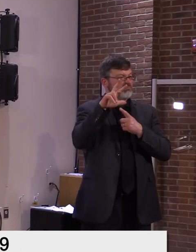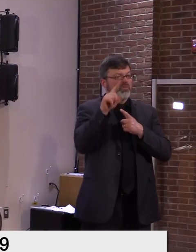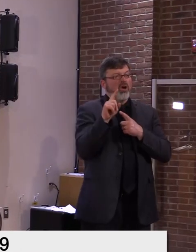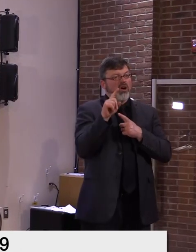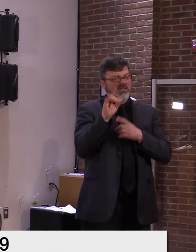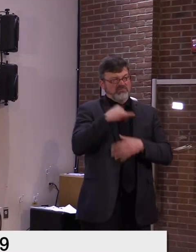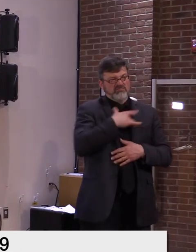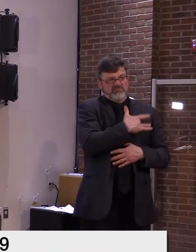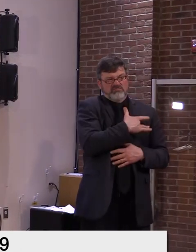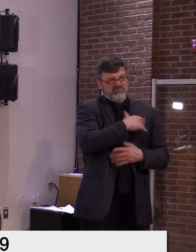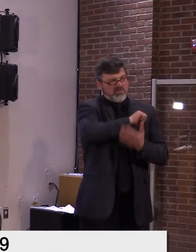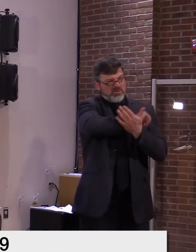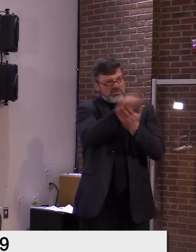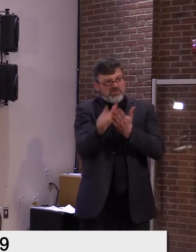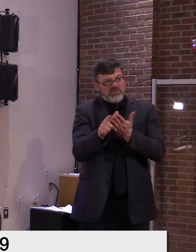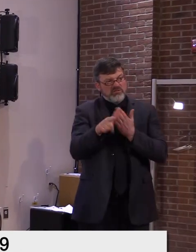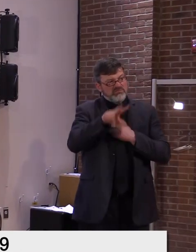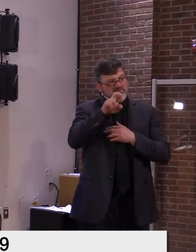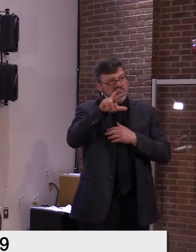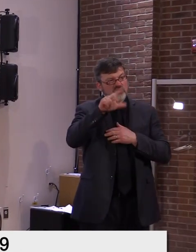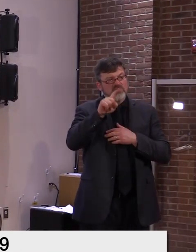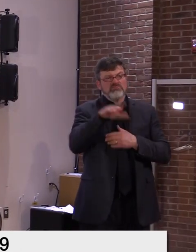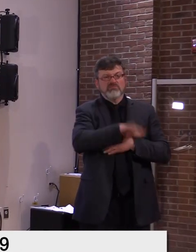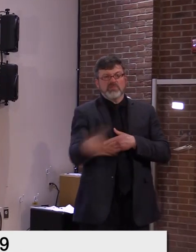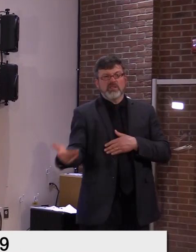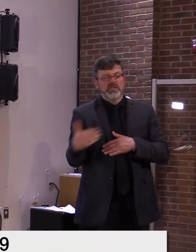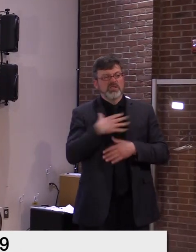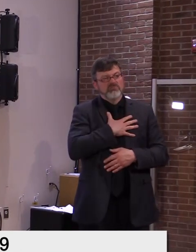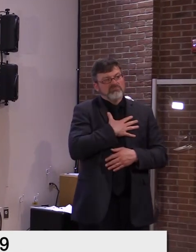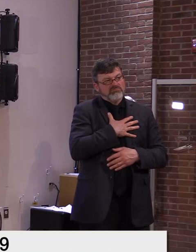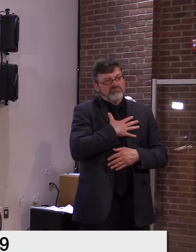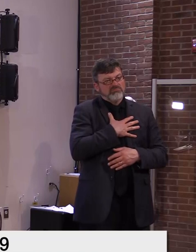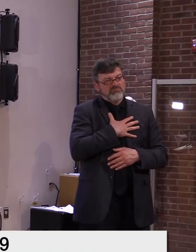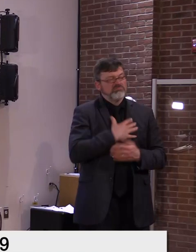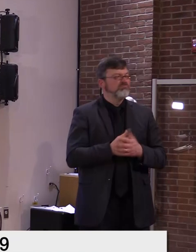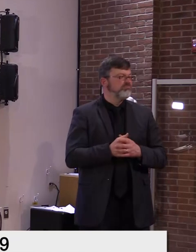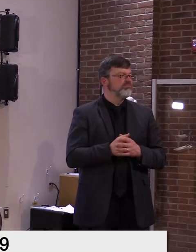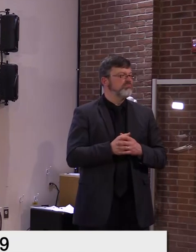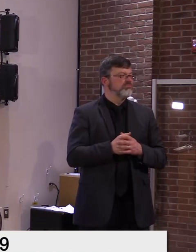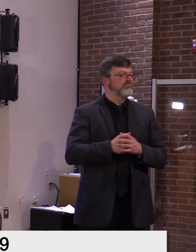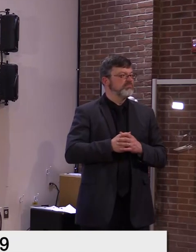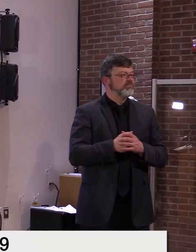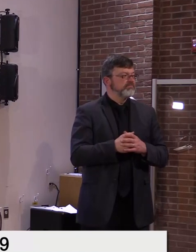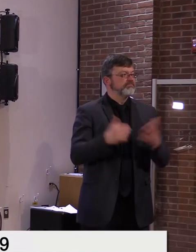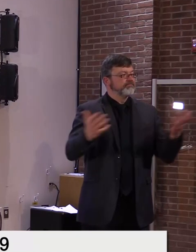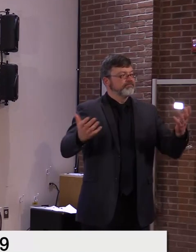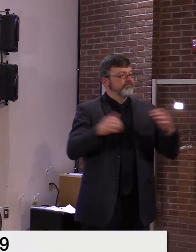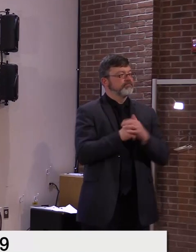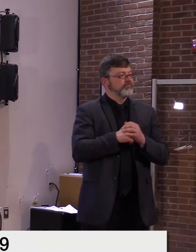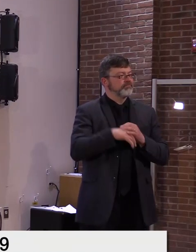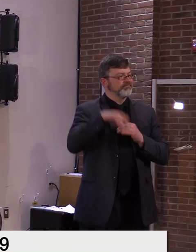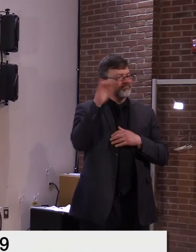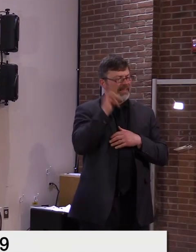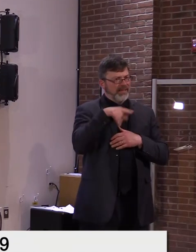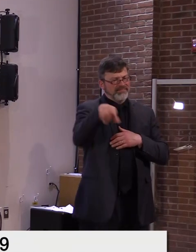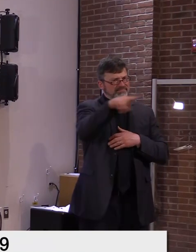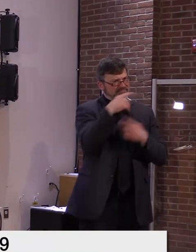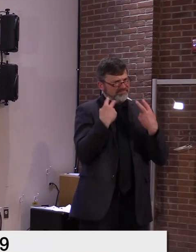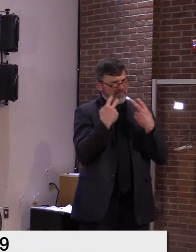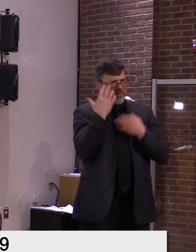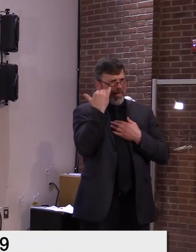I've talked about the various factors we believe are driving this increase. For some, a willingness to take more